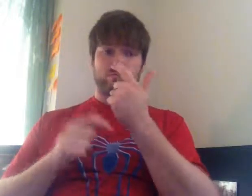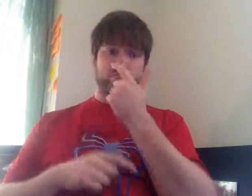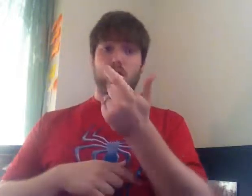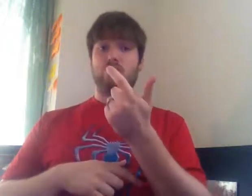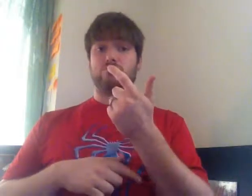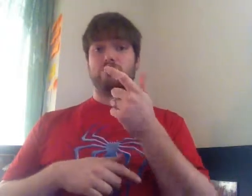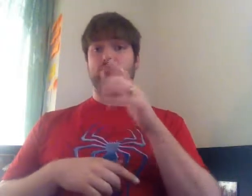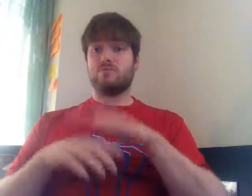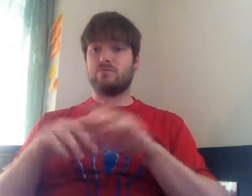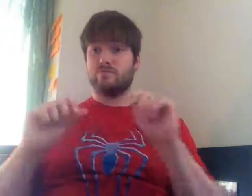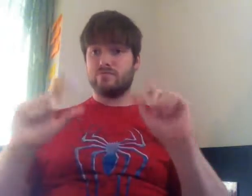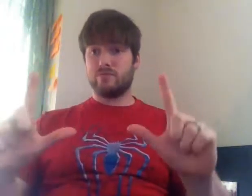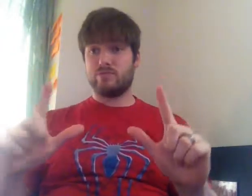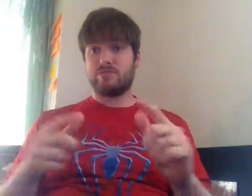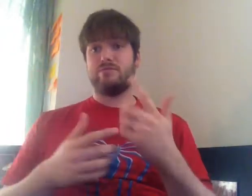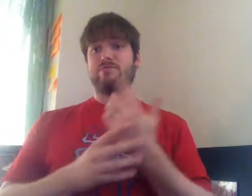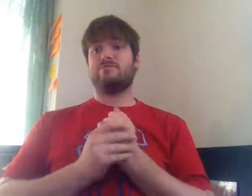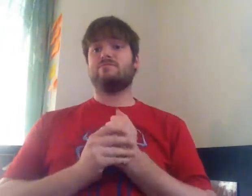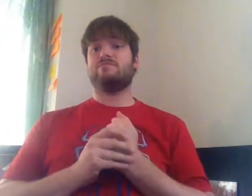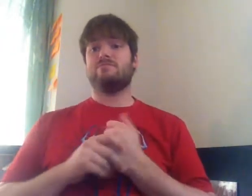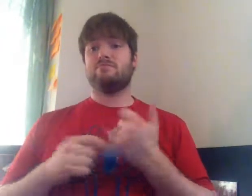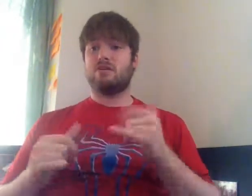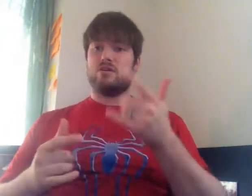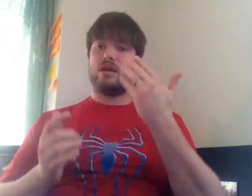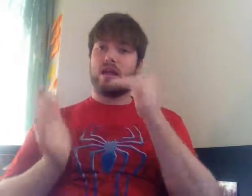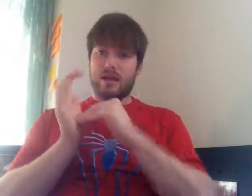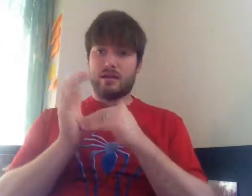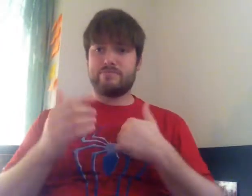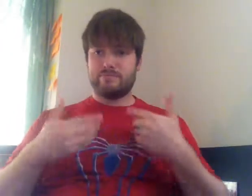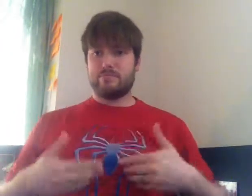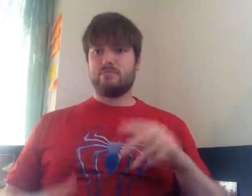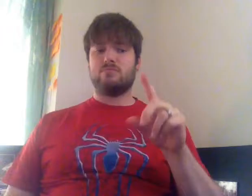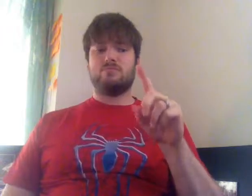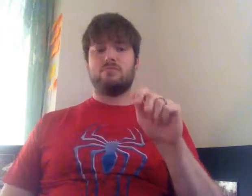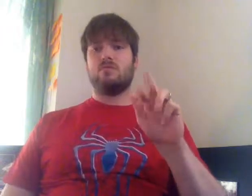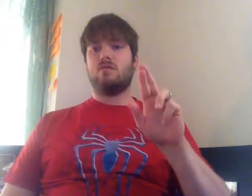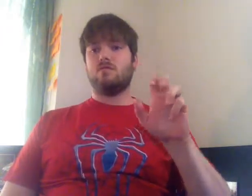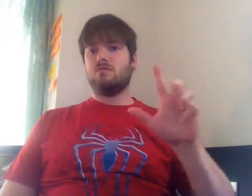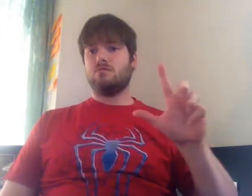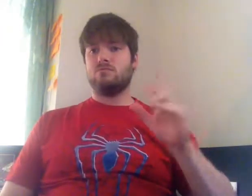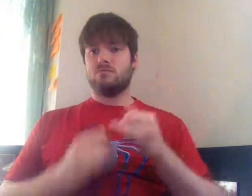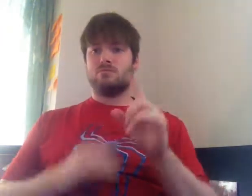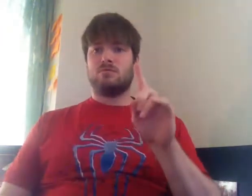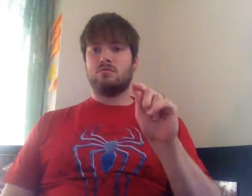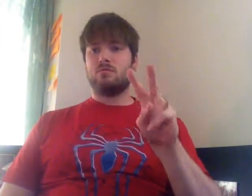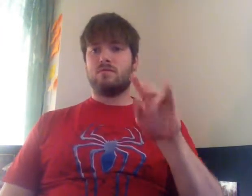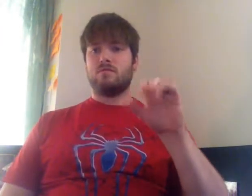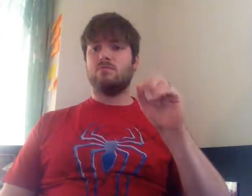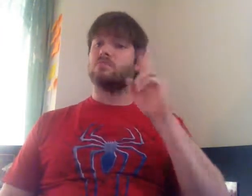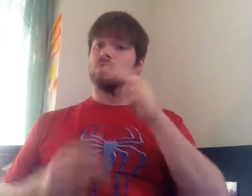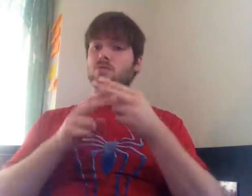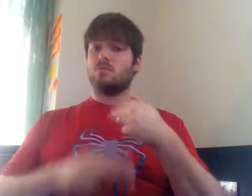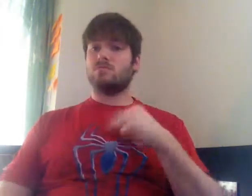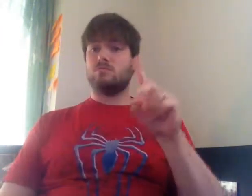they pass that on to my kids, something that makes me happy. My name is Roger Zapata, and I'm a USAA member for life. USAA.